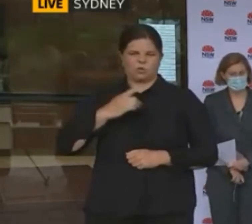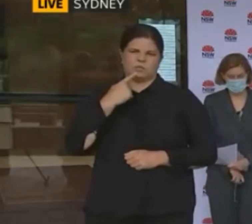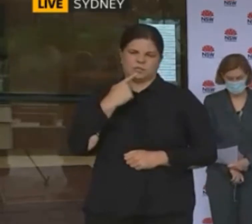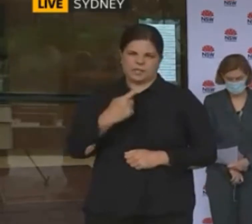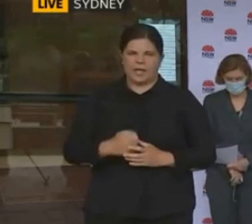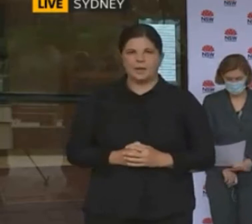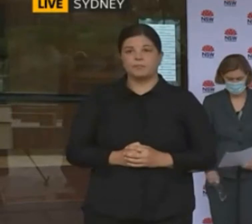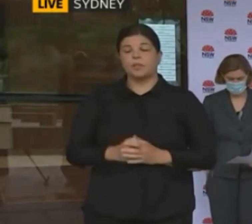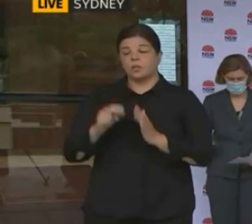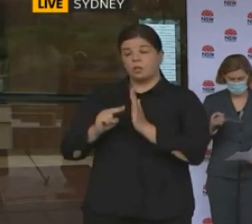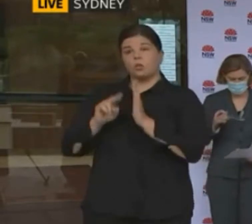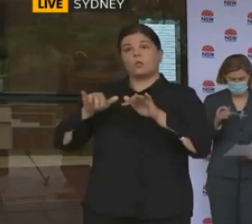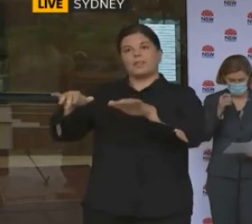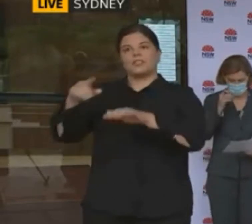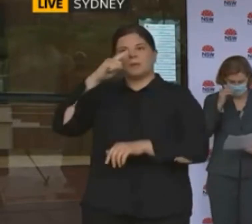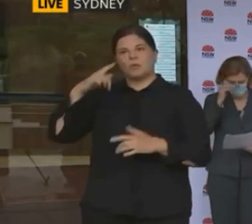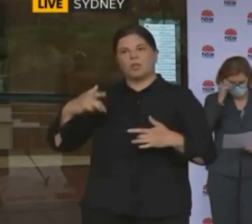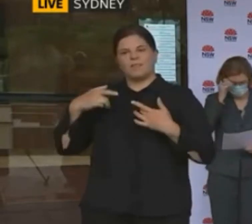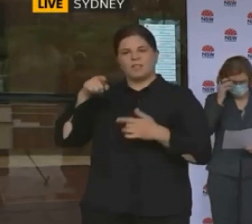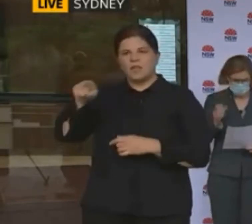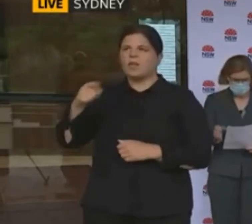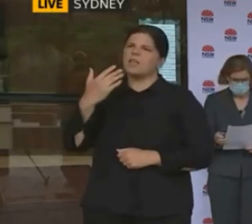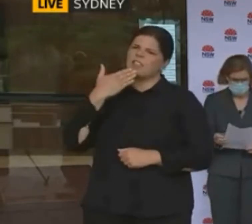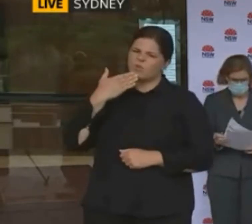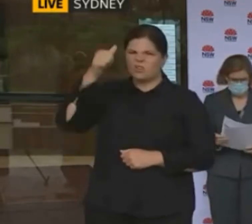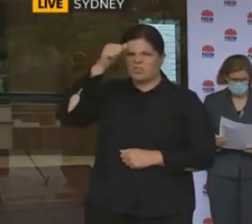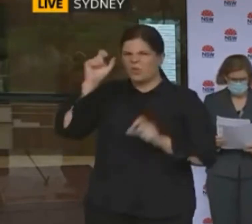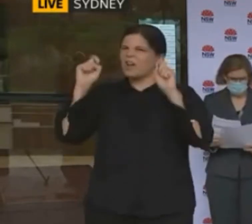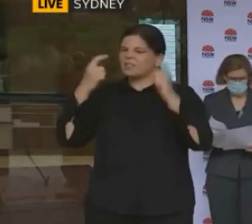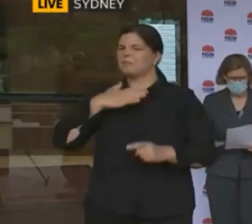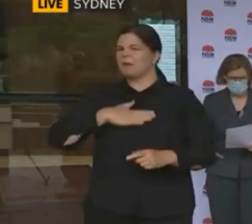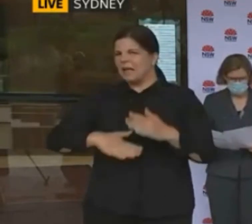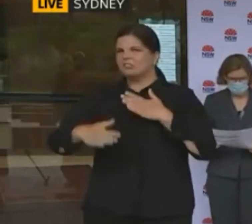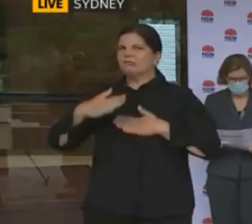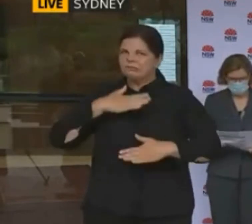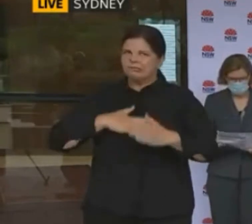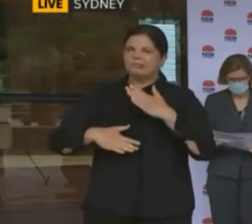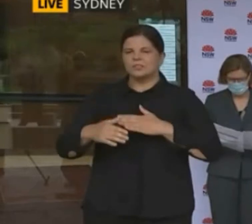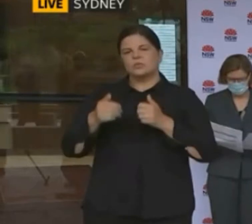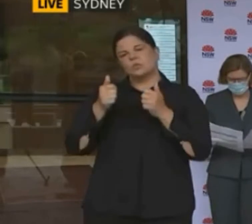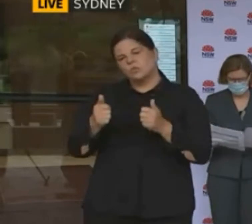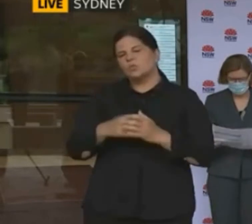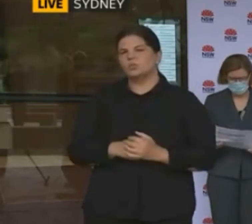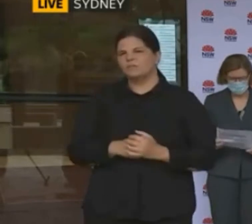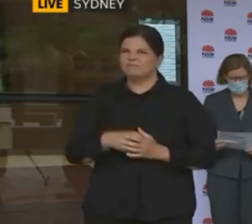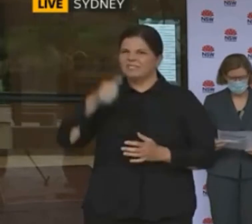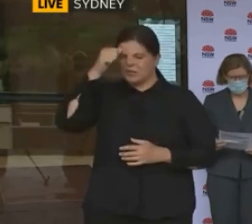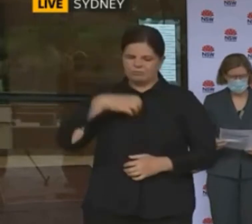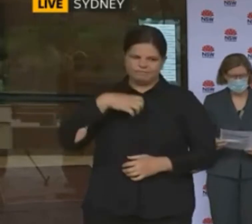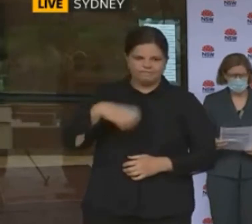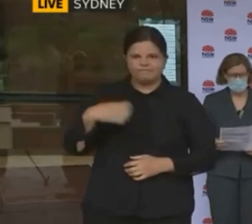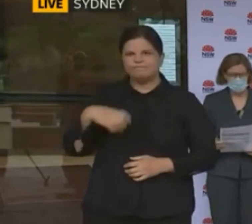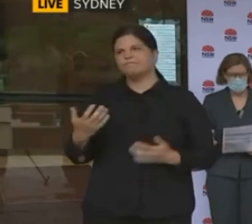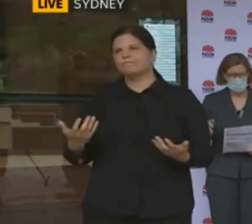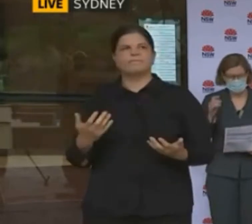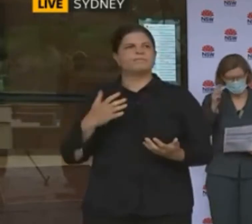our attention to the residents of Northern Beaches and thank them for their patience. We appreciate frustration levels may be increasing, but please